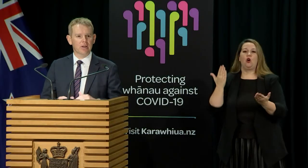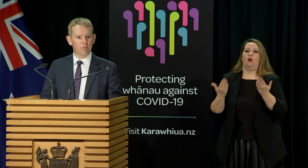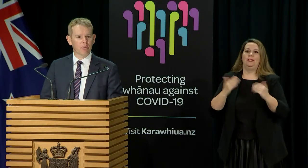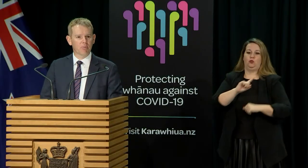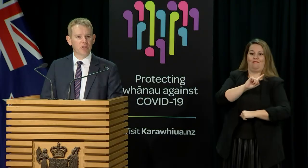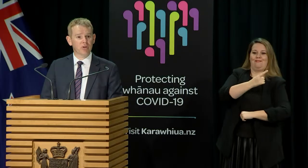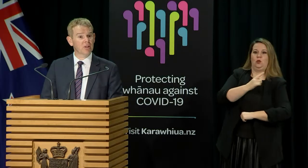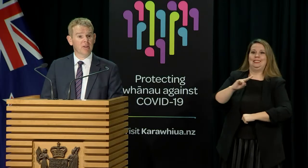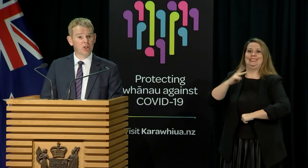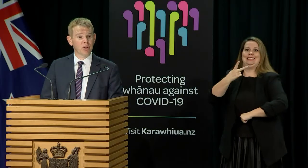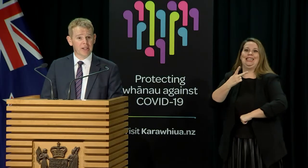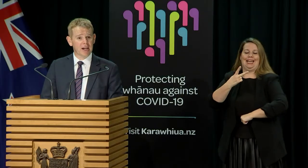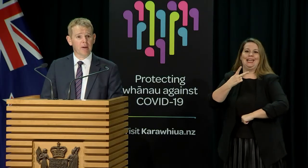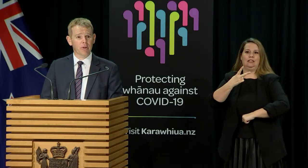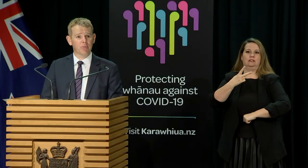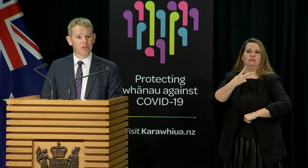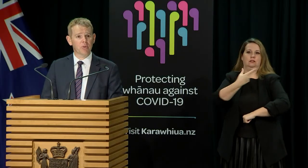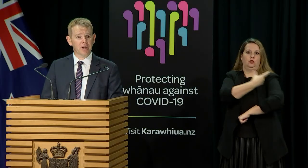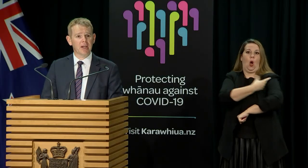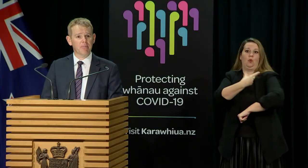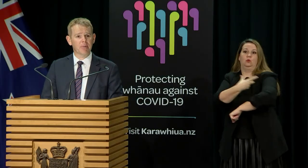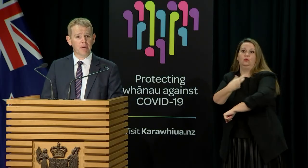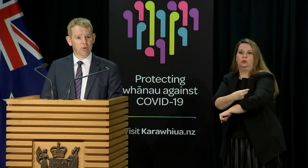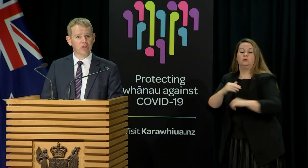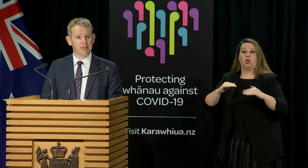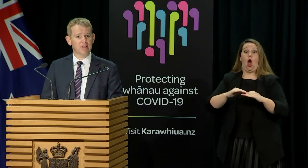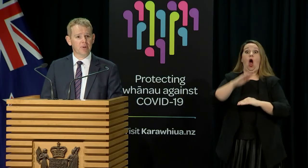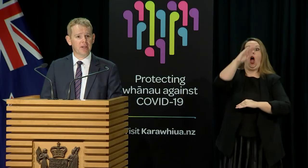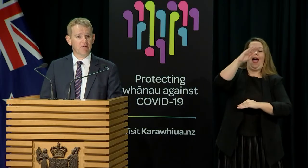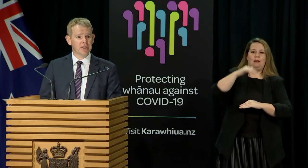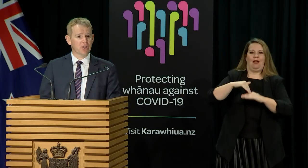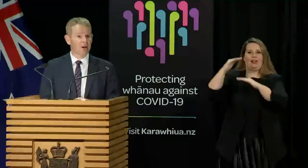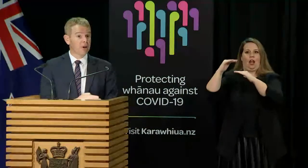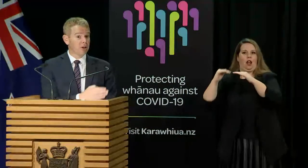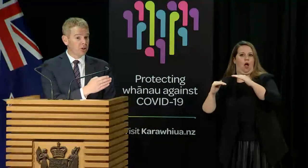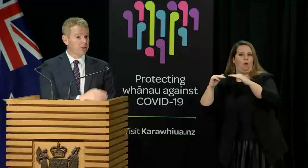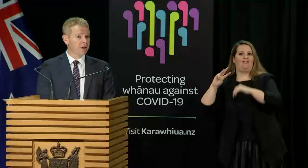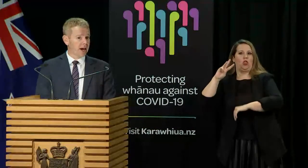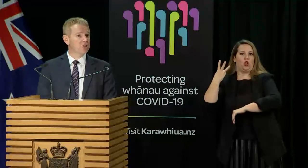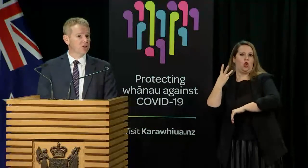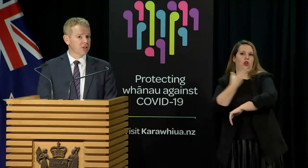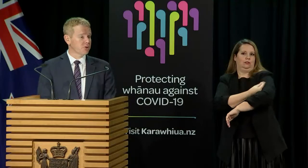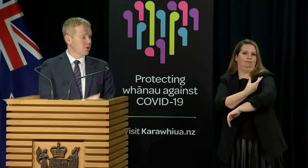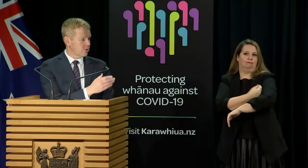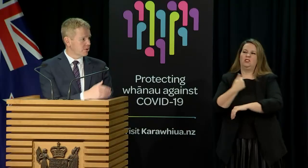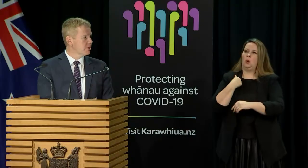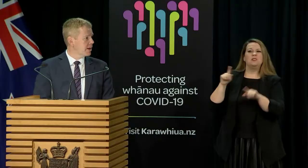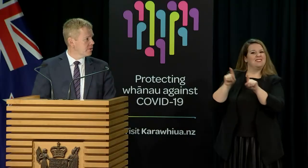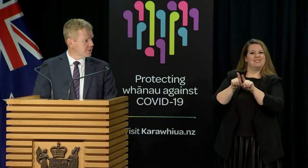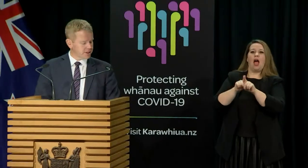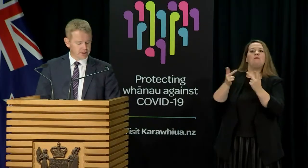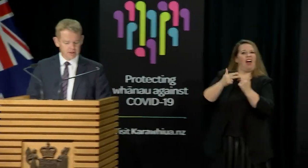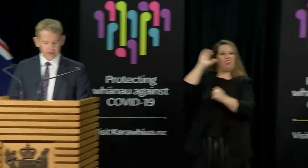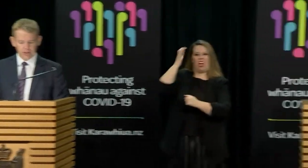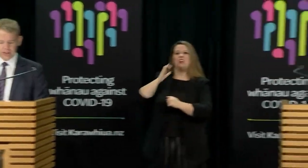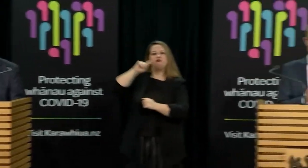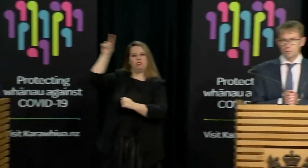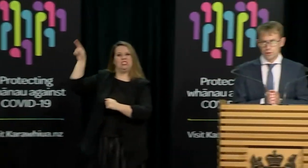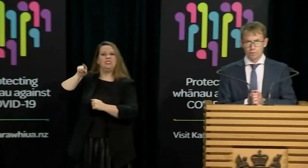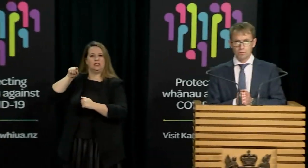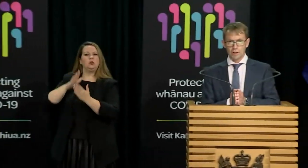course, we shouldn't let up. We still want to keep pushing and see if we can get rates higher. But on the age issue, I'll hand over to. Yes,